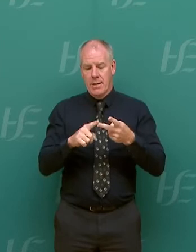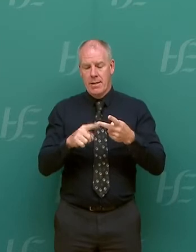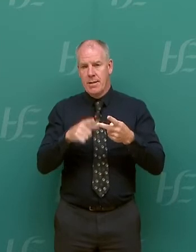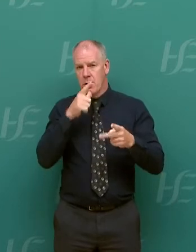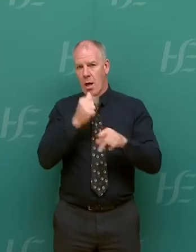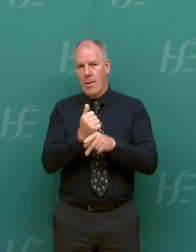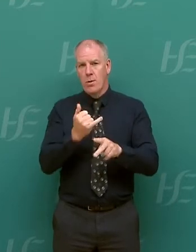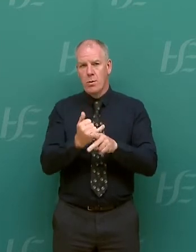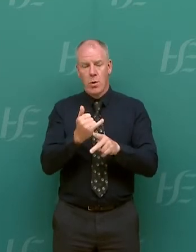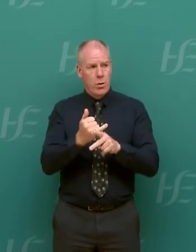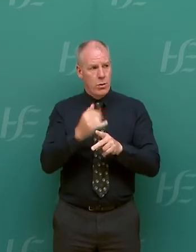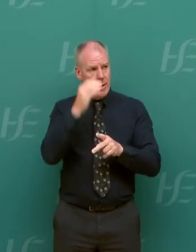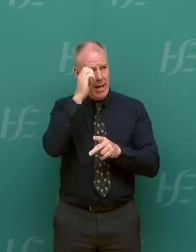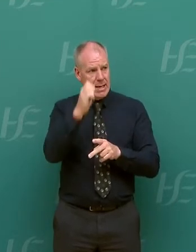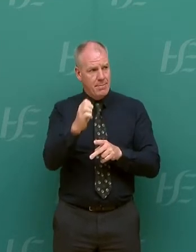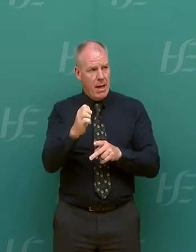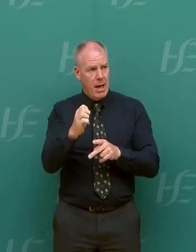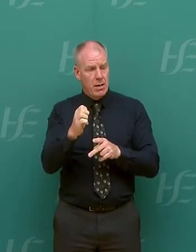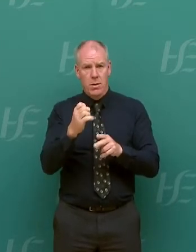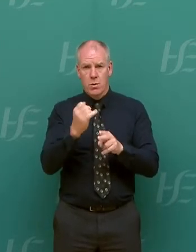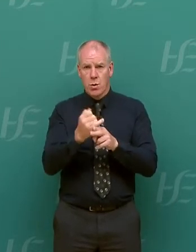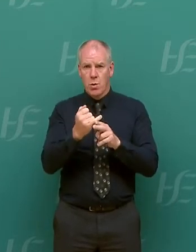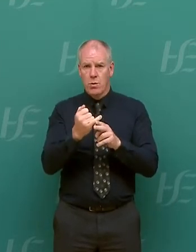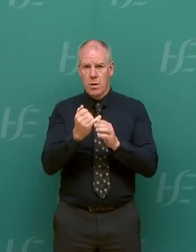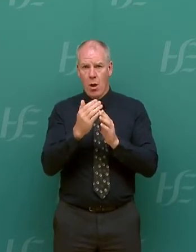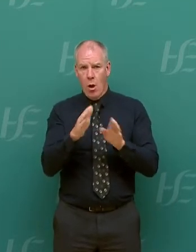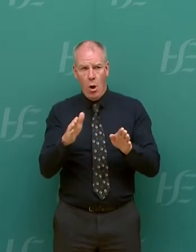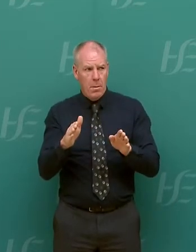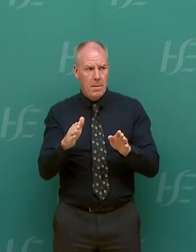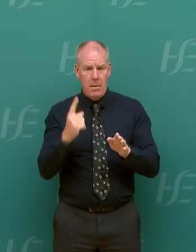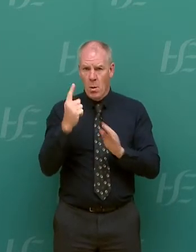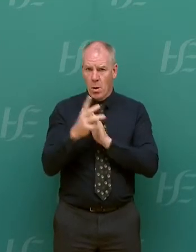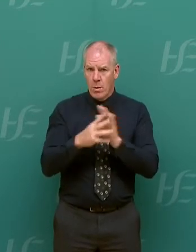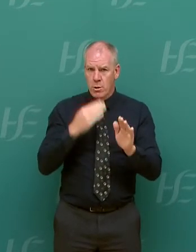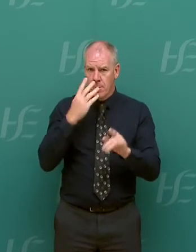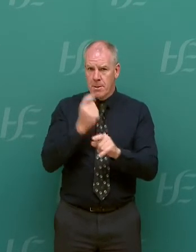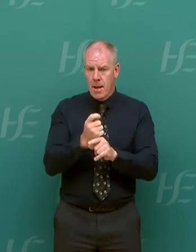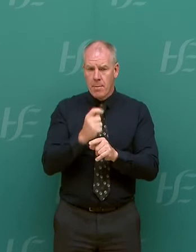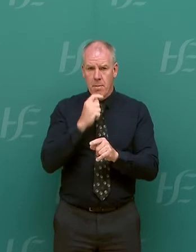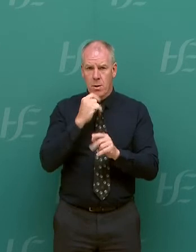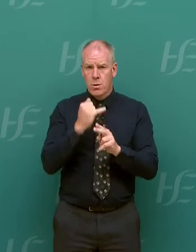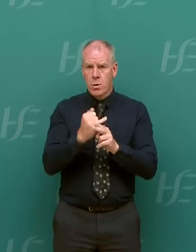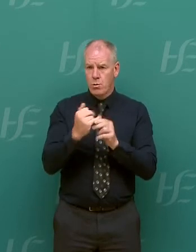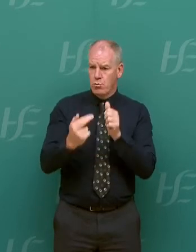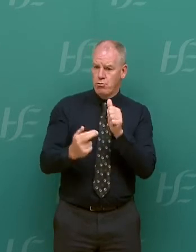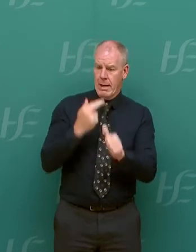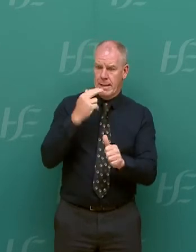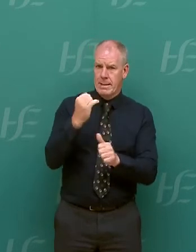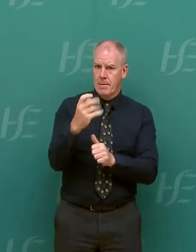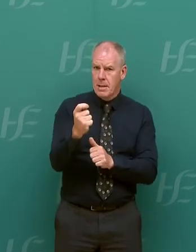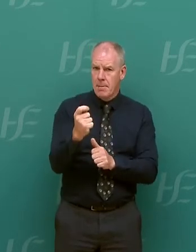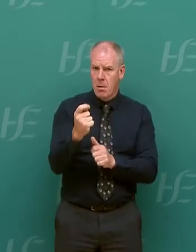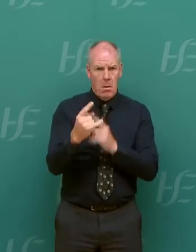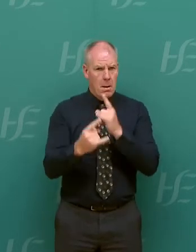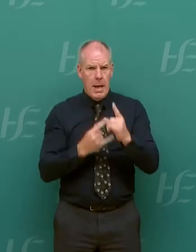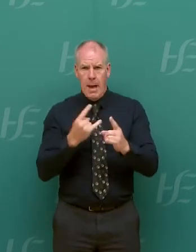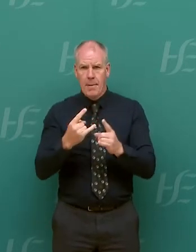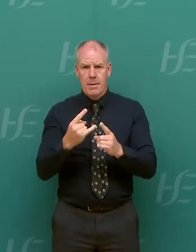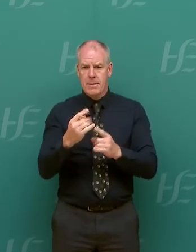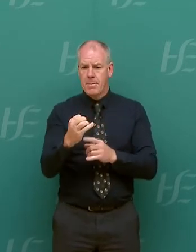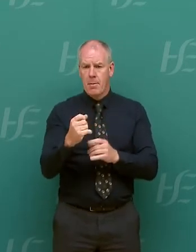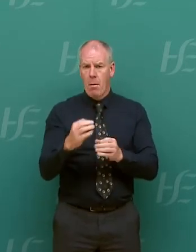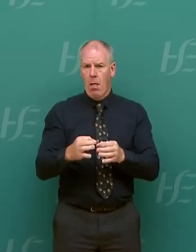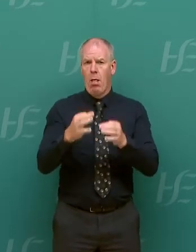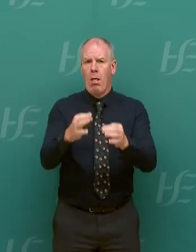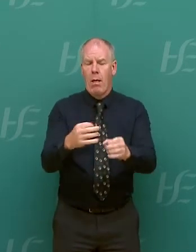or hope to see trial runs of schools reopening perhaps for a week in the summer so that schools are ready in September, or could that date be pushed further